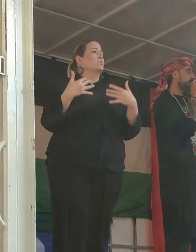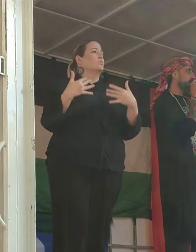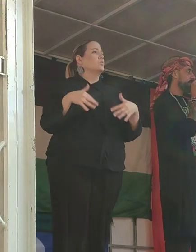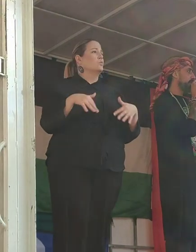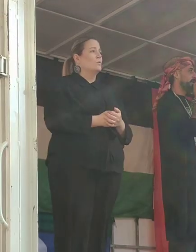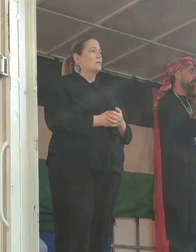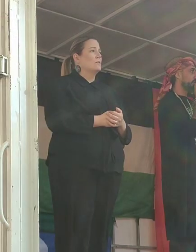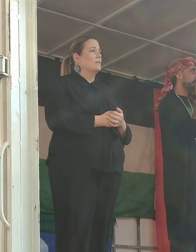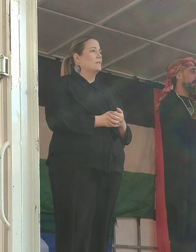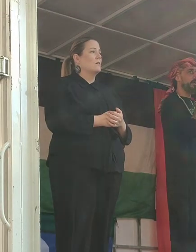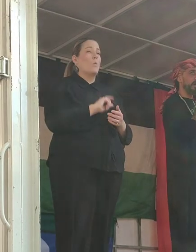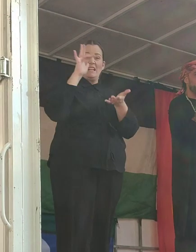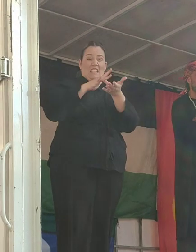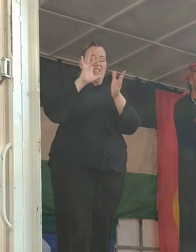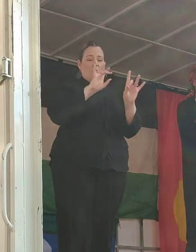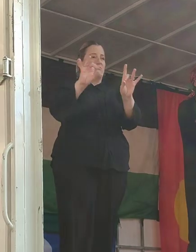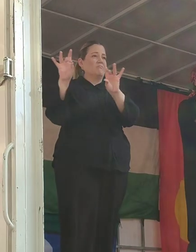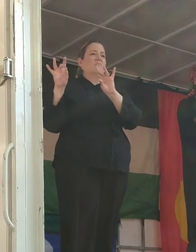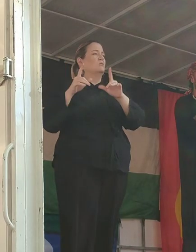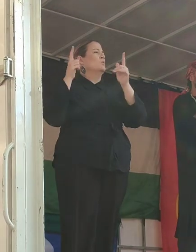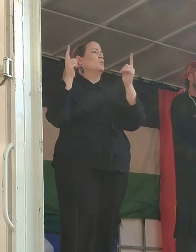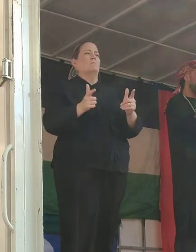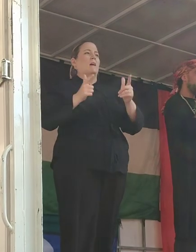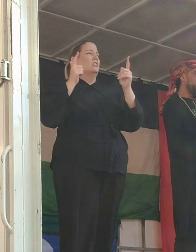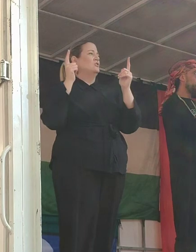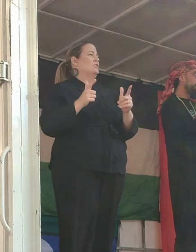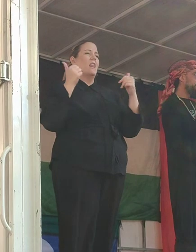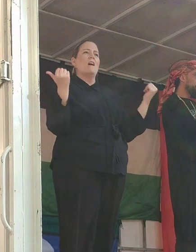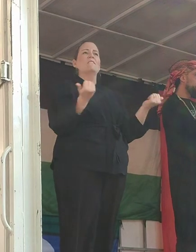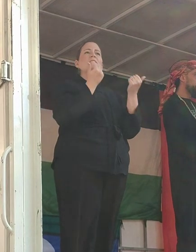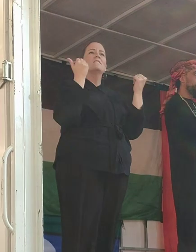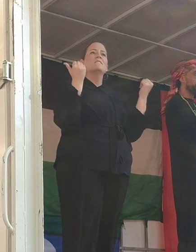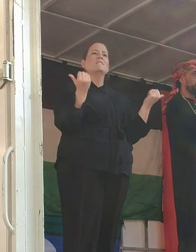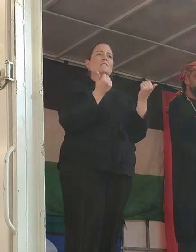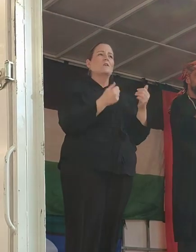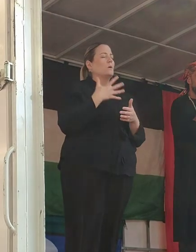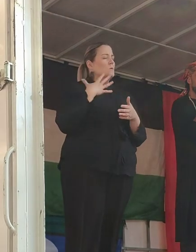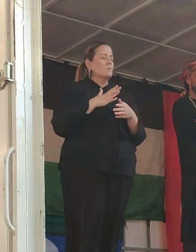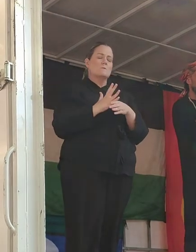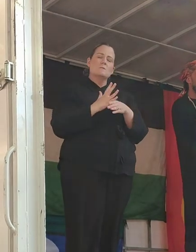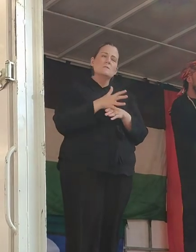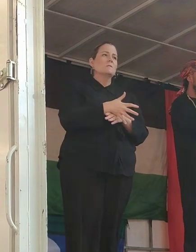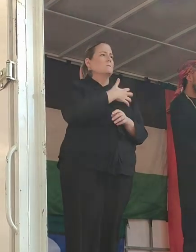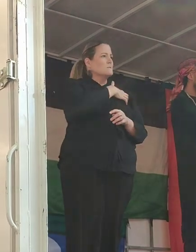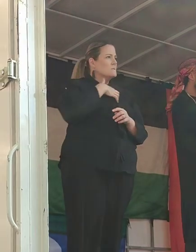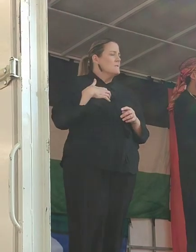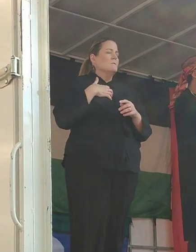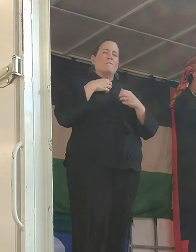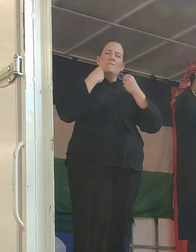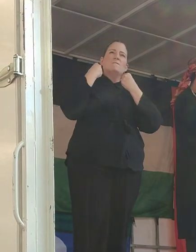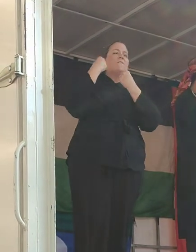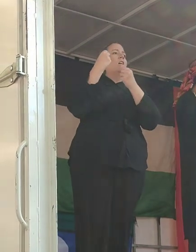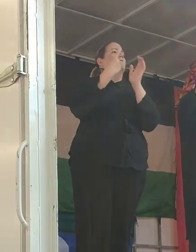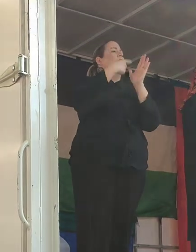destruction, nothing but destruction. And we've had enough of that, and we're going to fight it with every single drop of blood and energy we have all the way, inshallah,